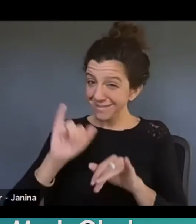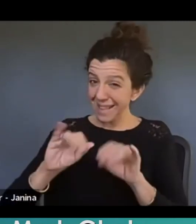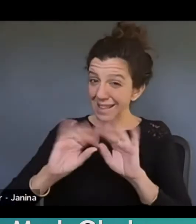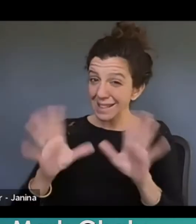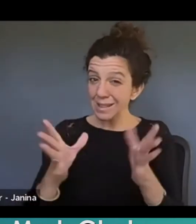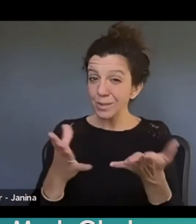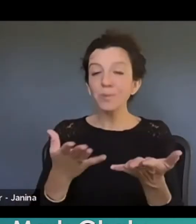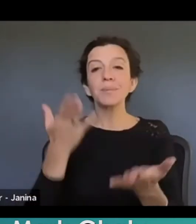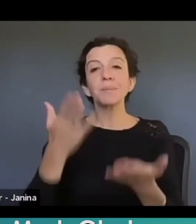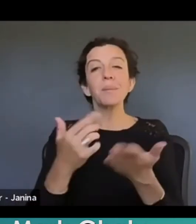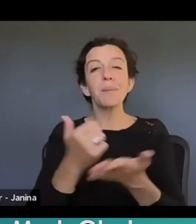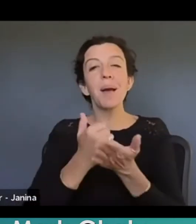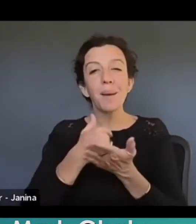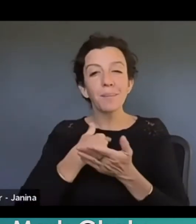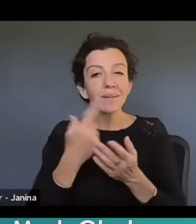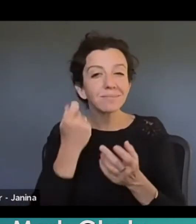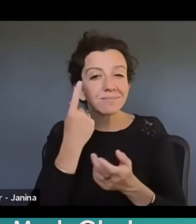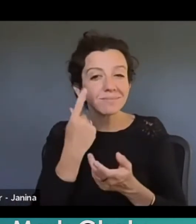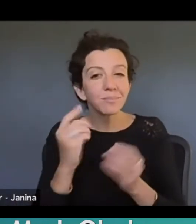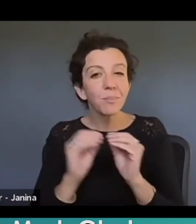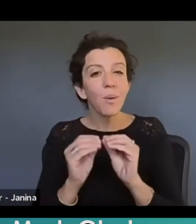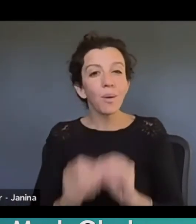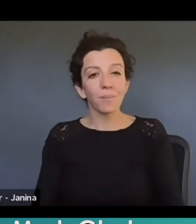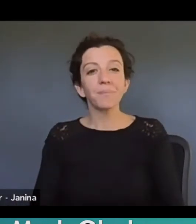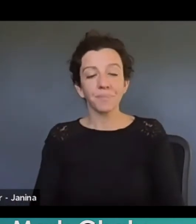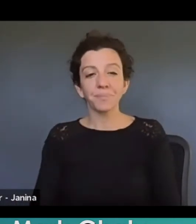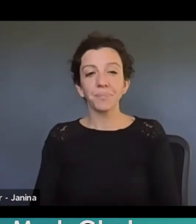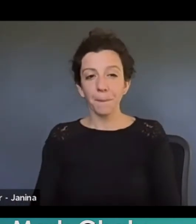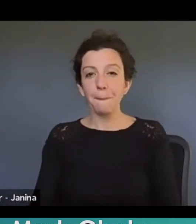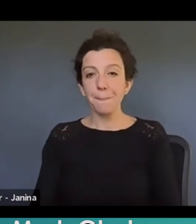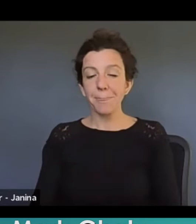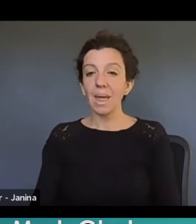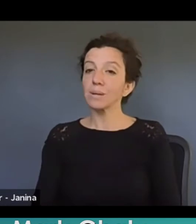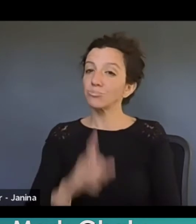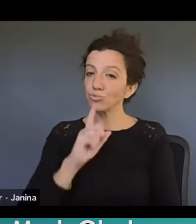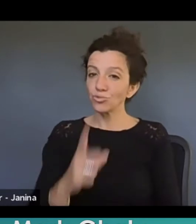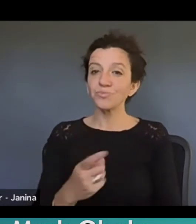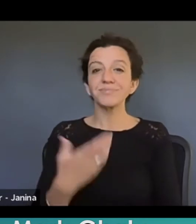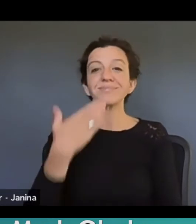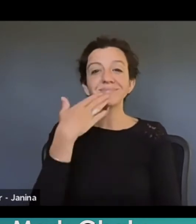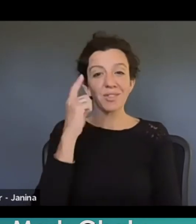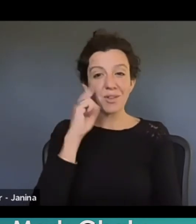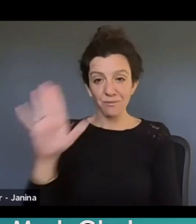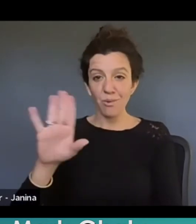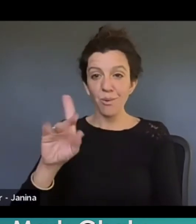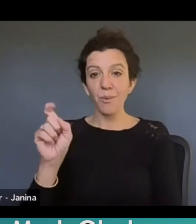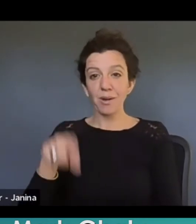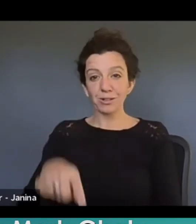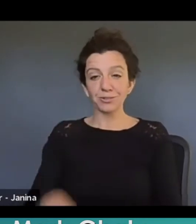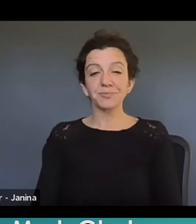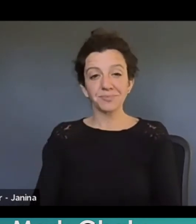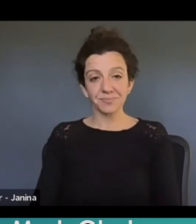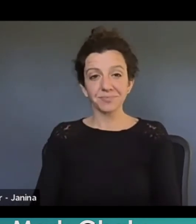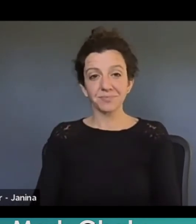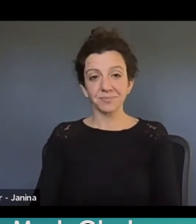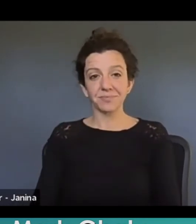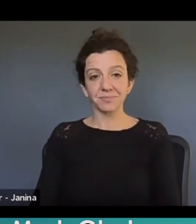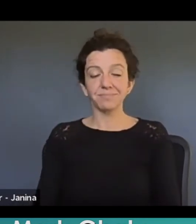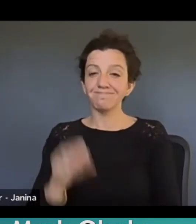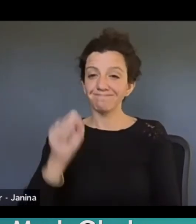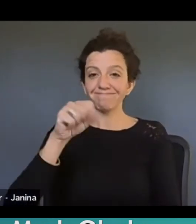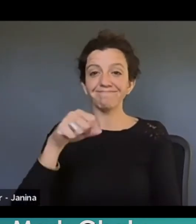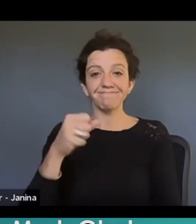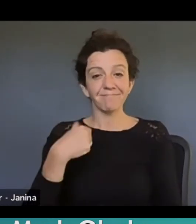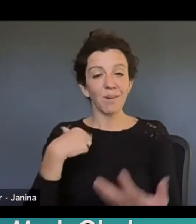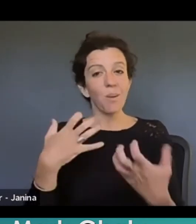us, we really appreciate that. Sure, Jim. First, thank you for the question. Absolutely. I just want to underscore that